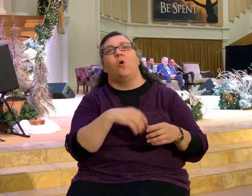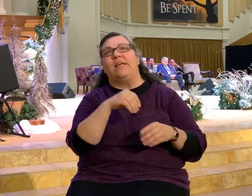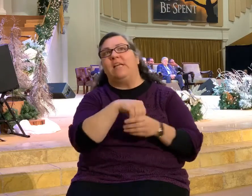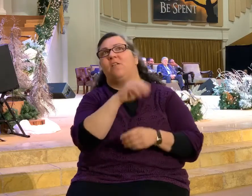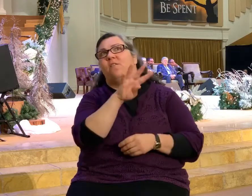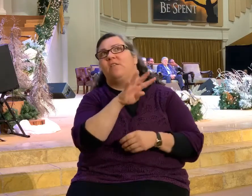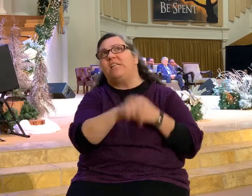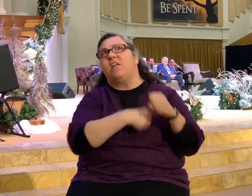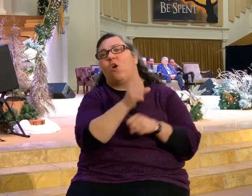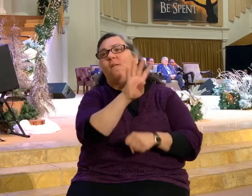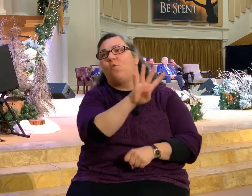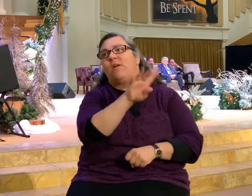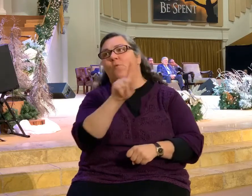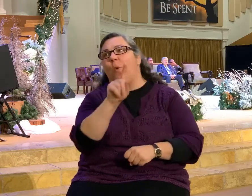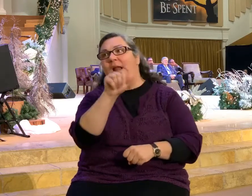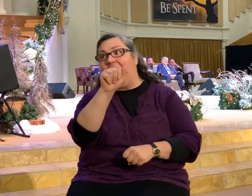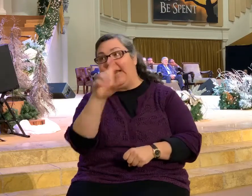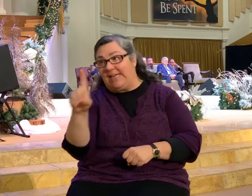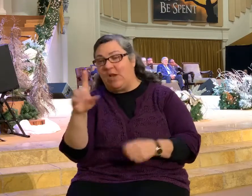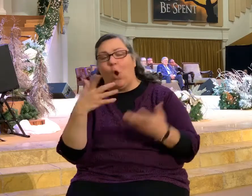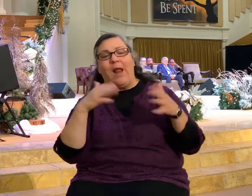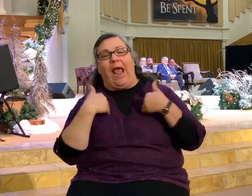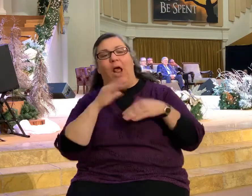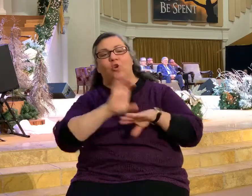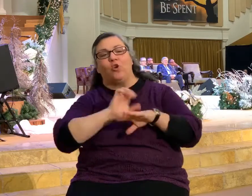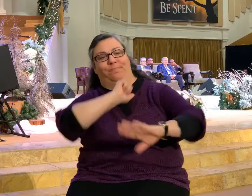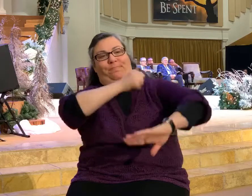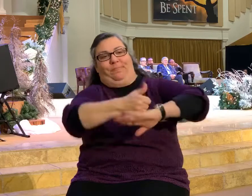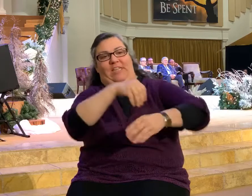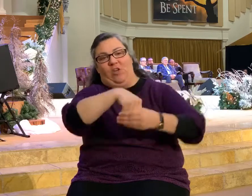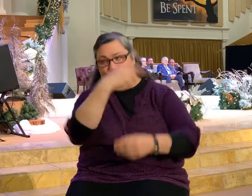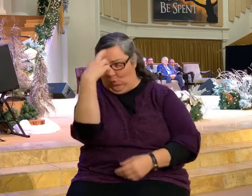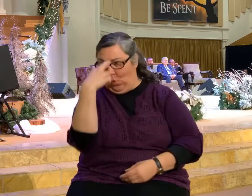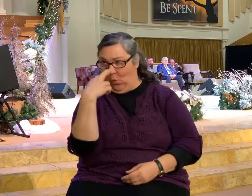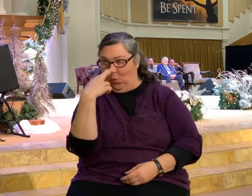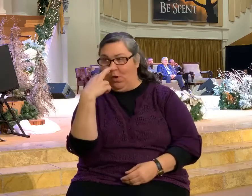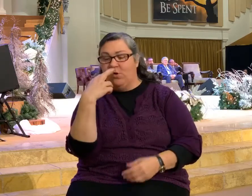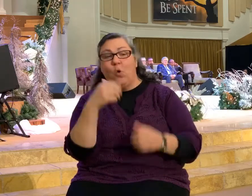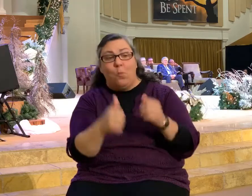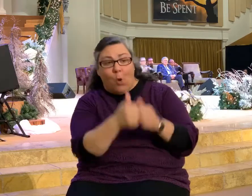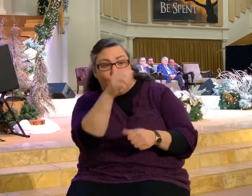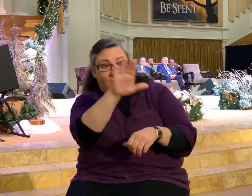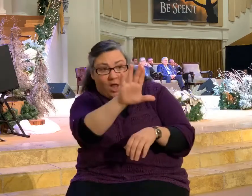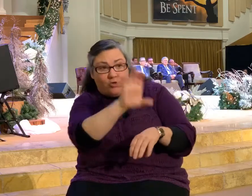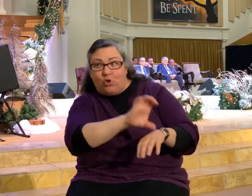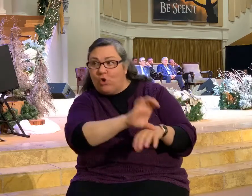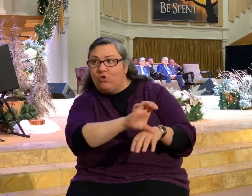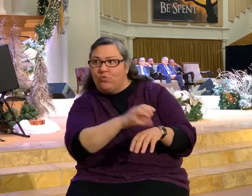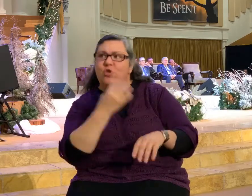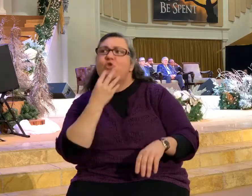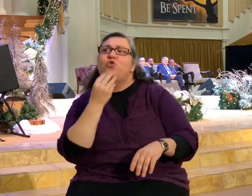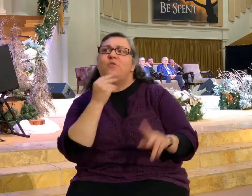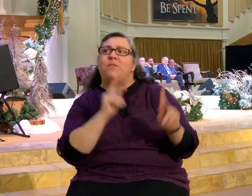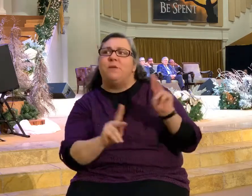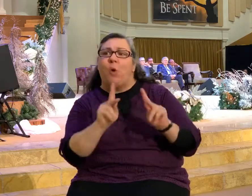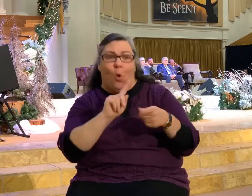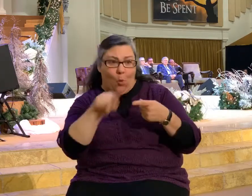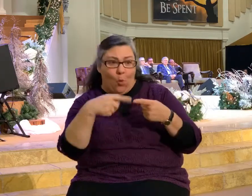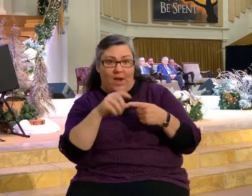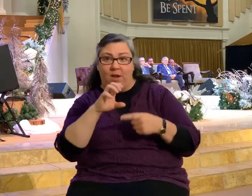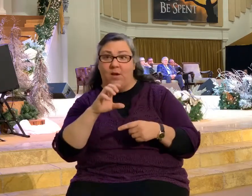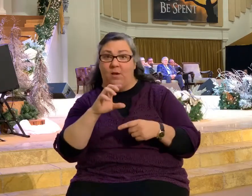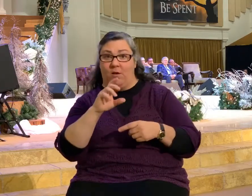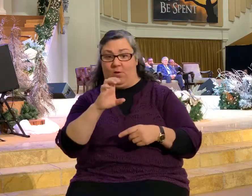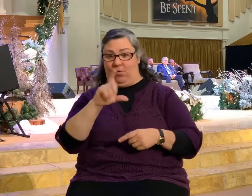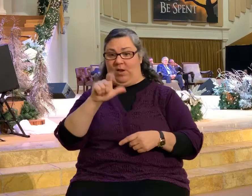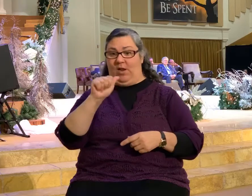AD, there was already a church in Rome. So the majority of the church in Rome was still Jewish when they were expelled by